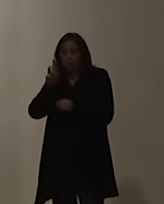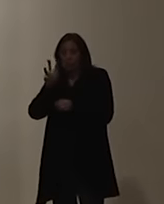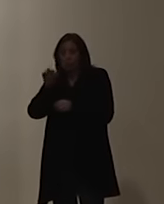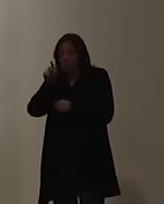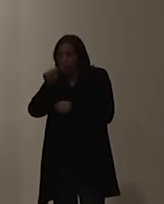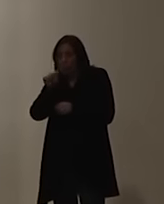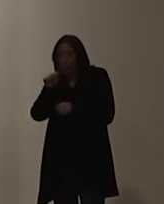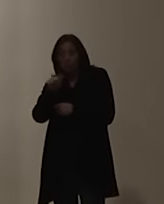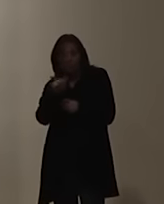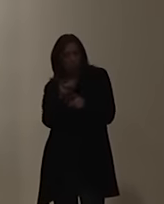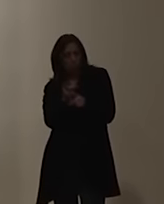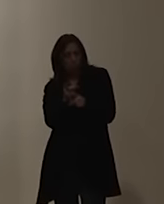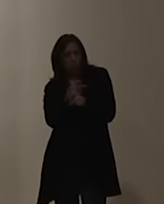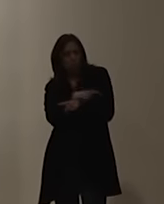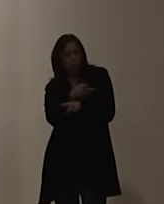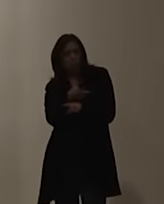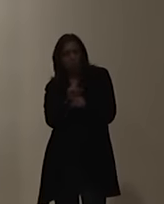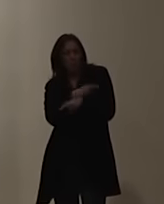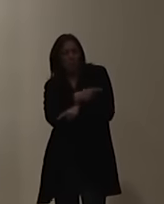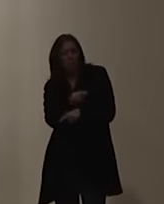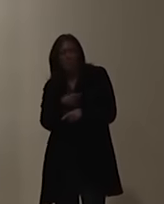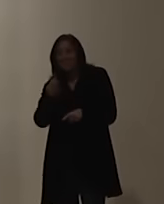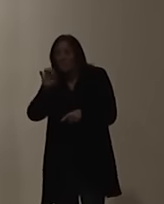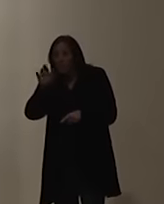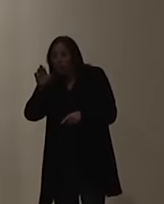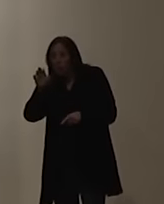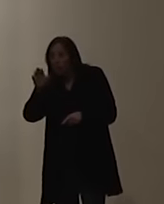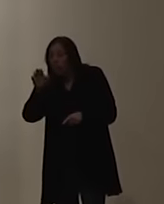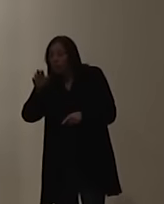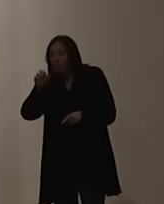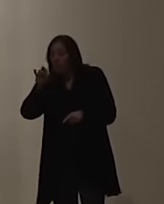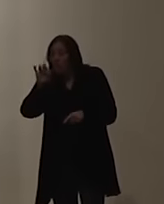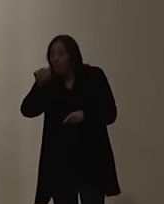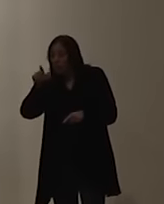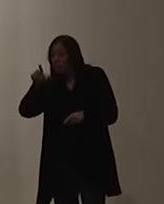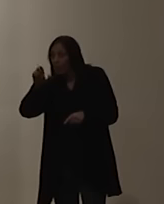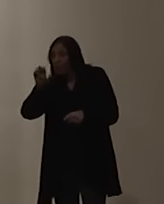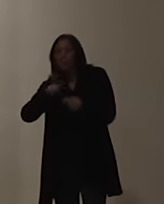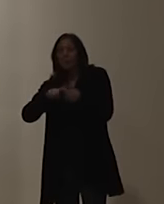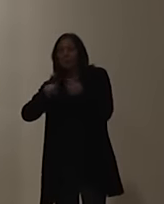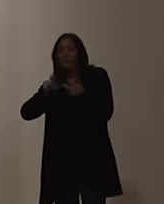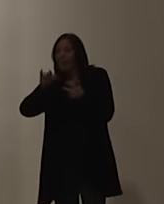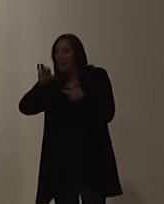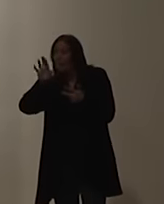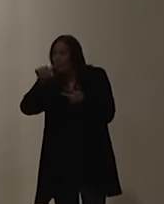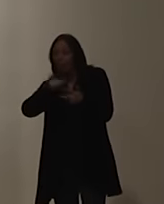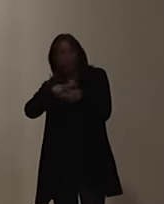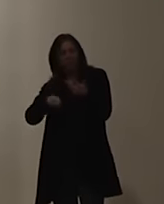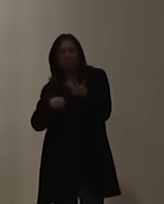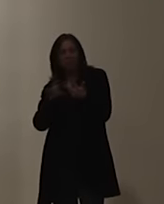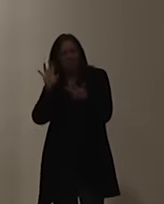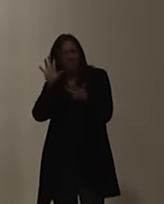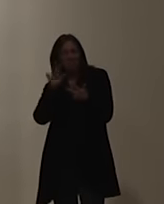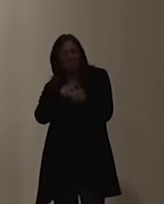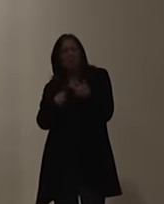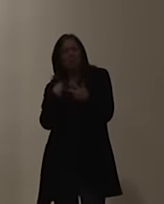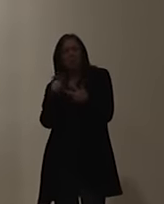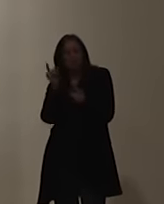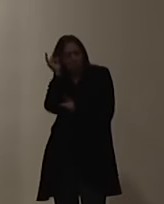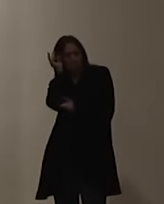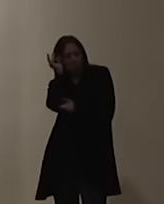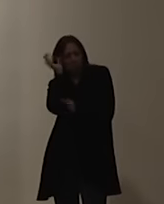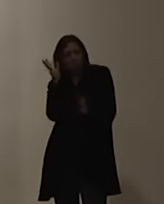Sierra Leone and Liberia, the bottom of the barrel. In fact, people wrote off, I mean, I'm old enough so that I remember very